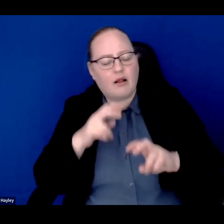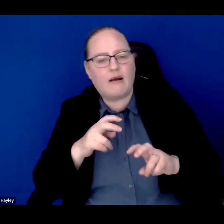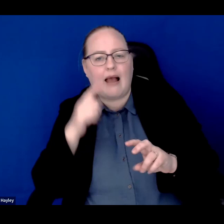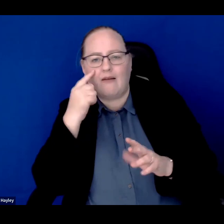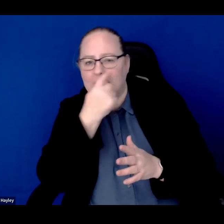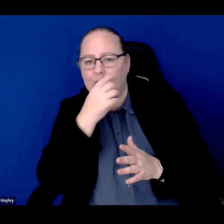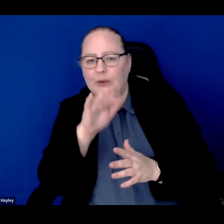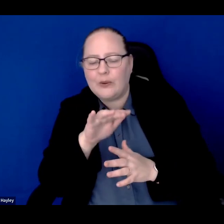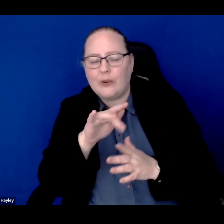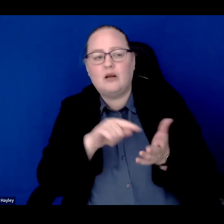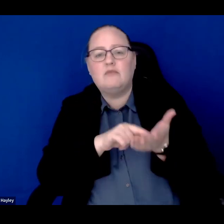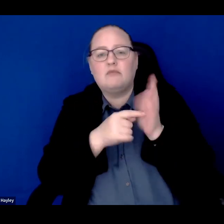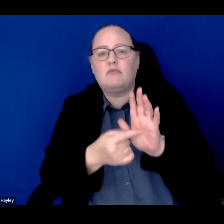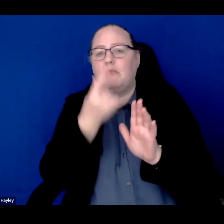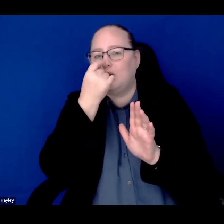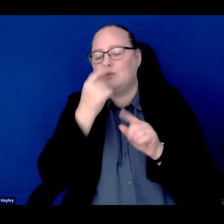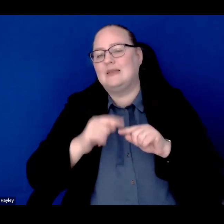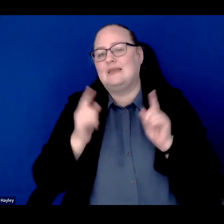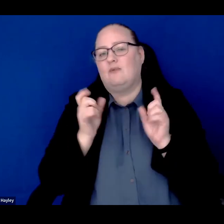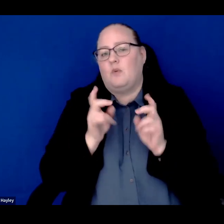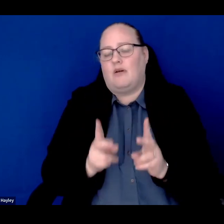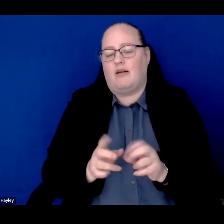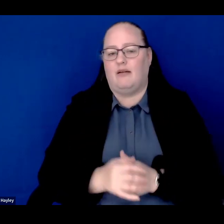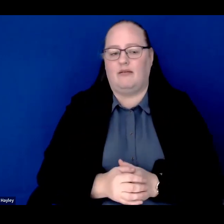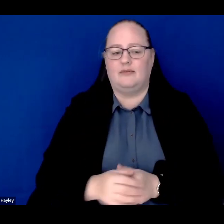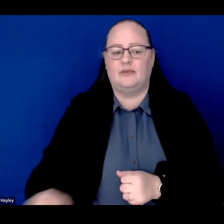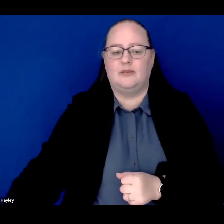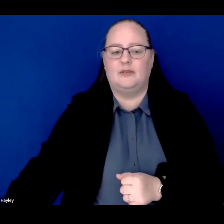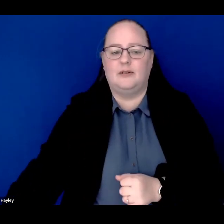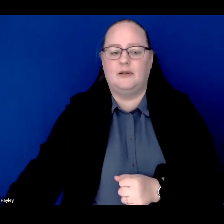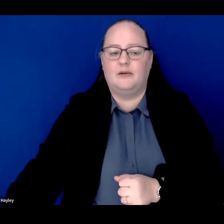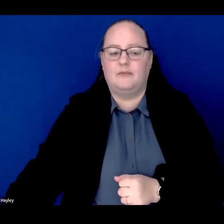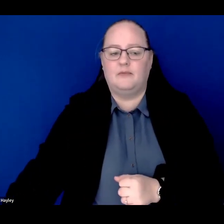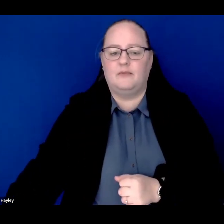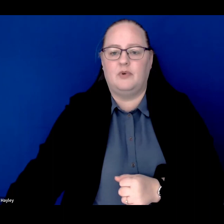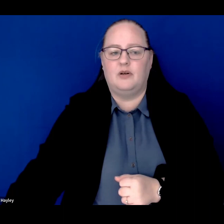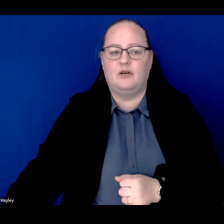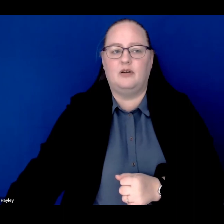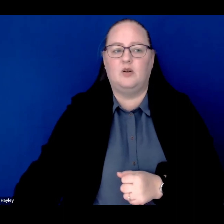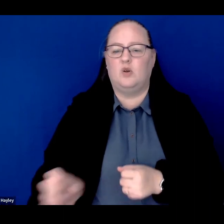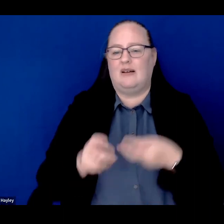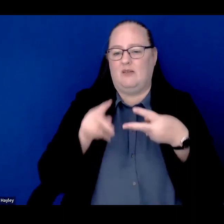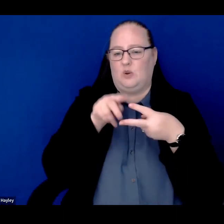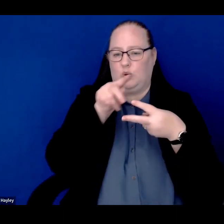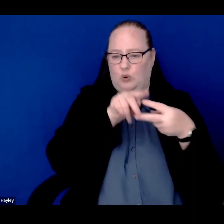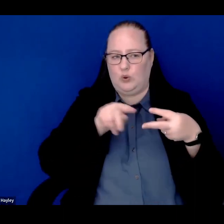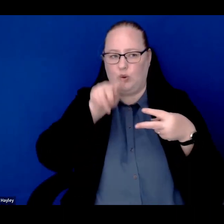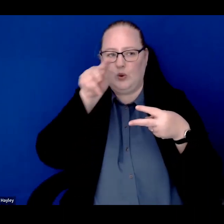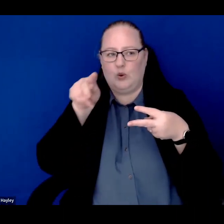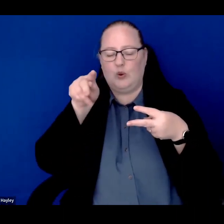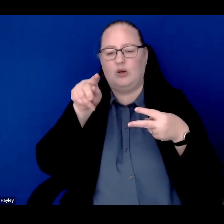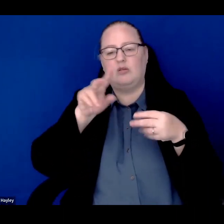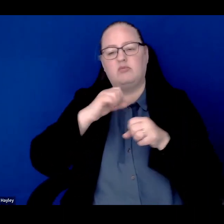a closer look. We can explain, take a look at these two lines where you have GDP and resource use